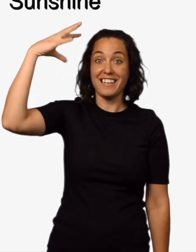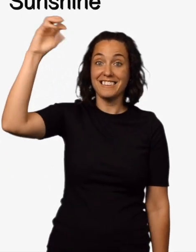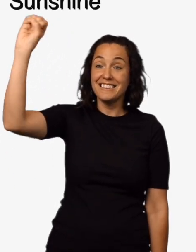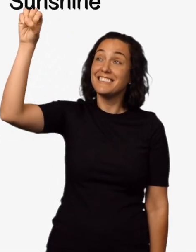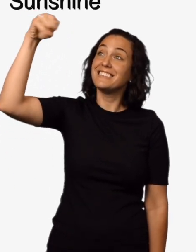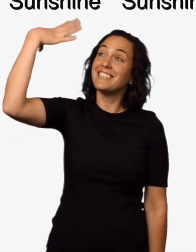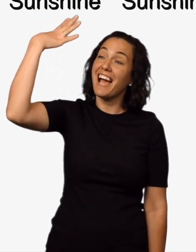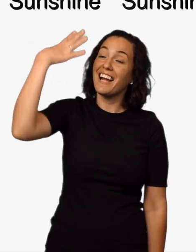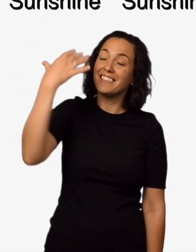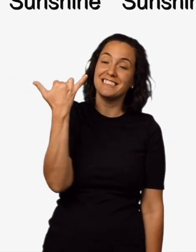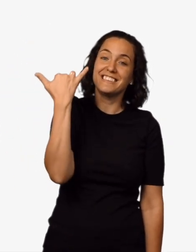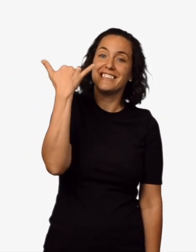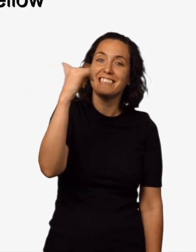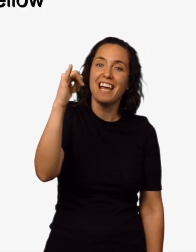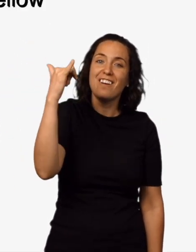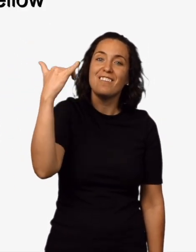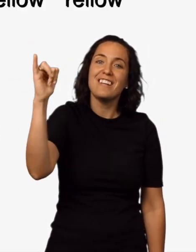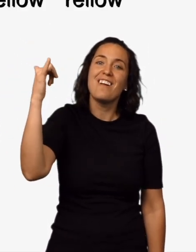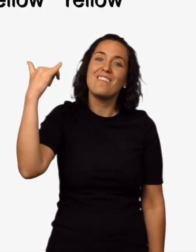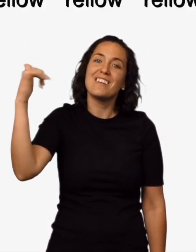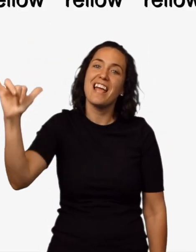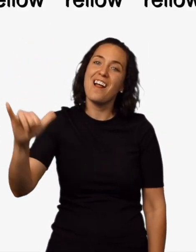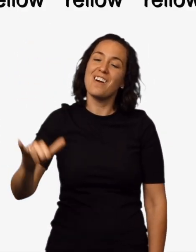Sunshine, sunshine, yellow, yellow, yellow.